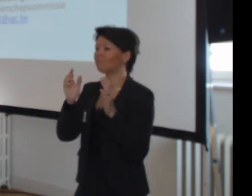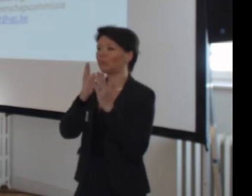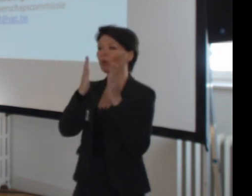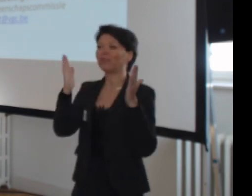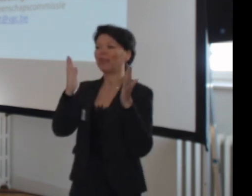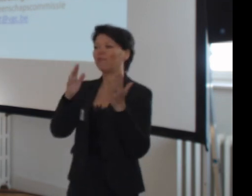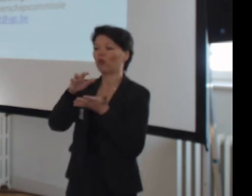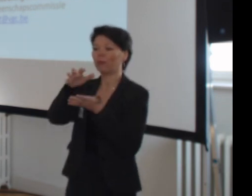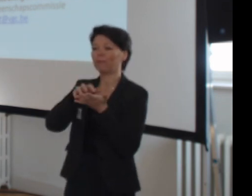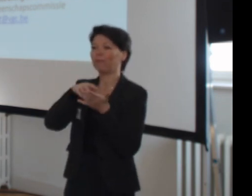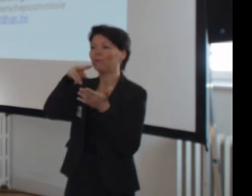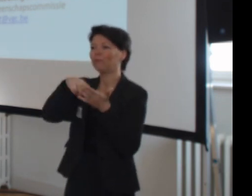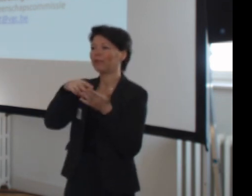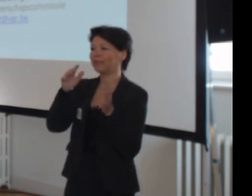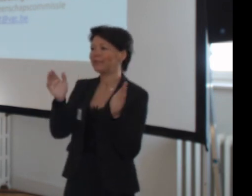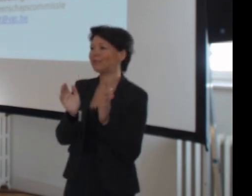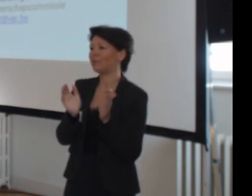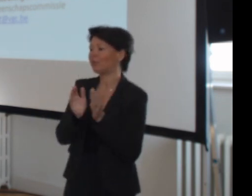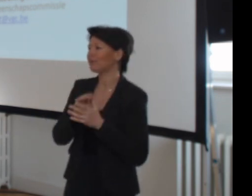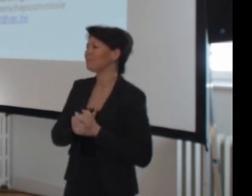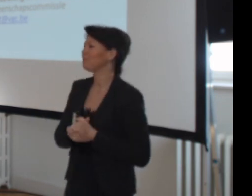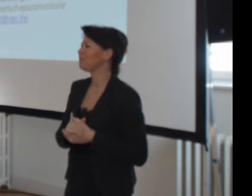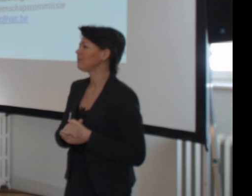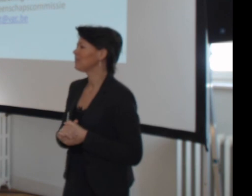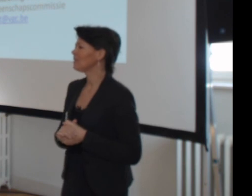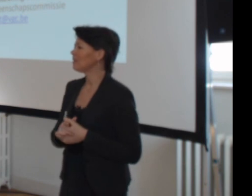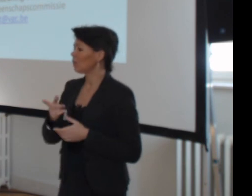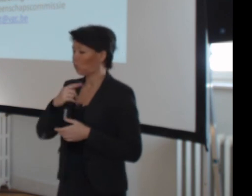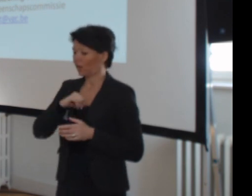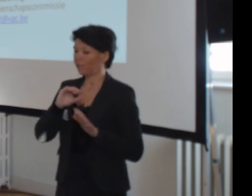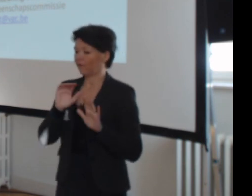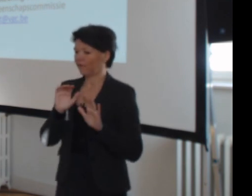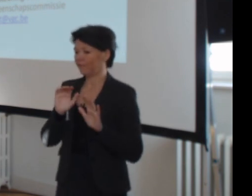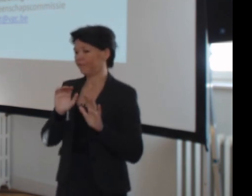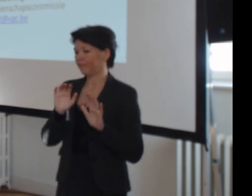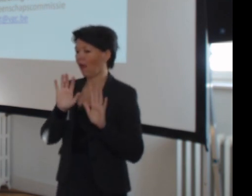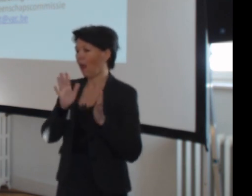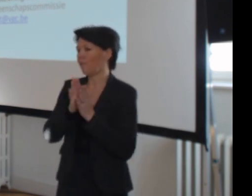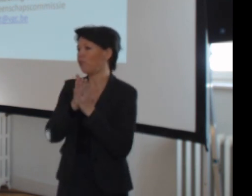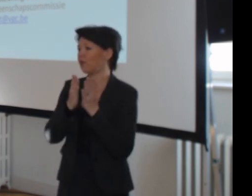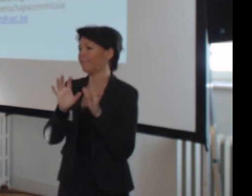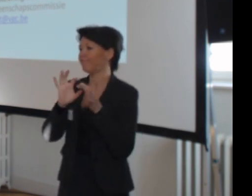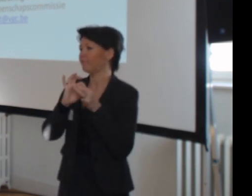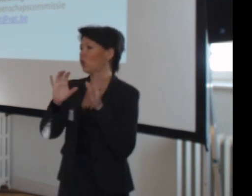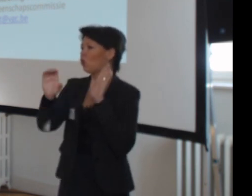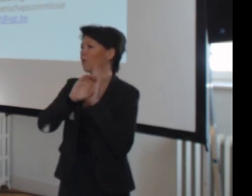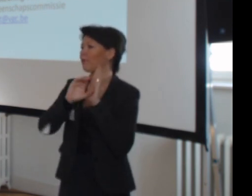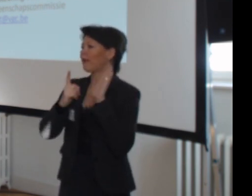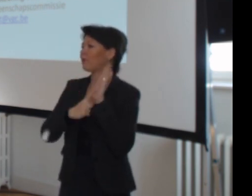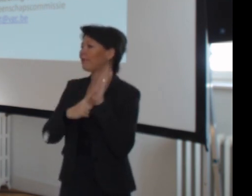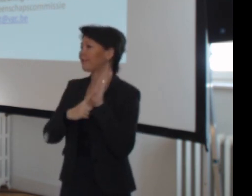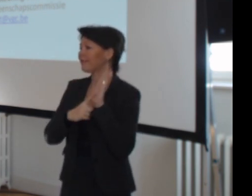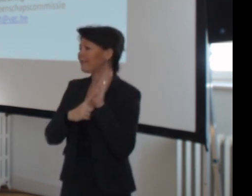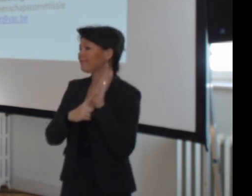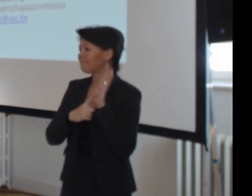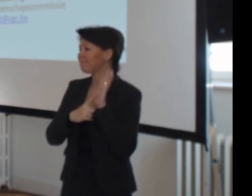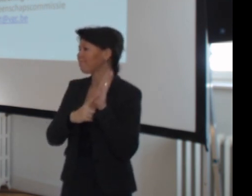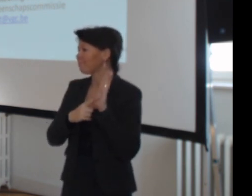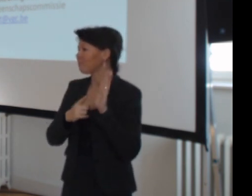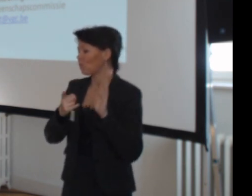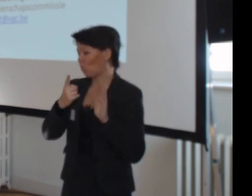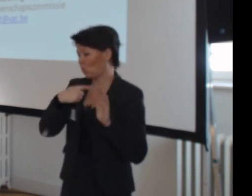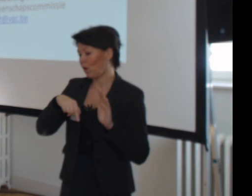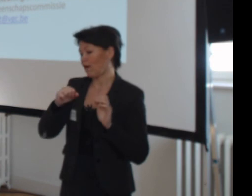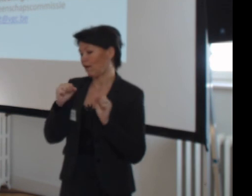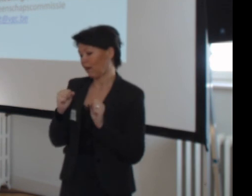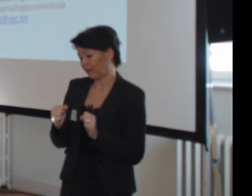producing accessible books under the exception of copyright law. We already have that, and it allows us